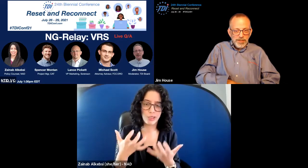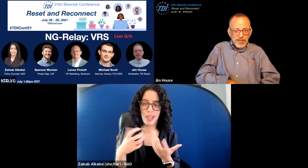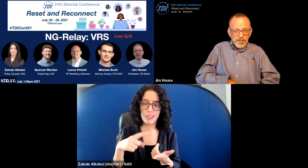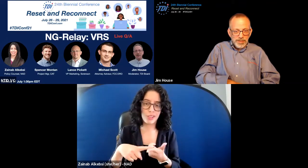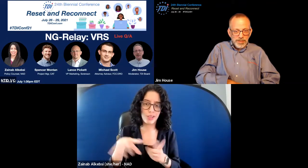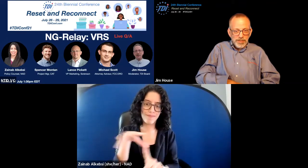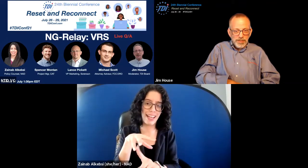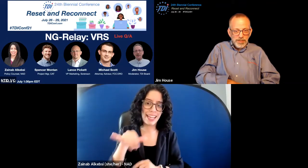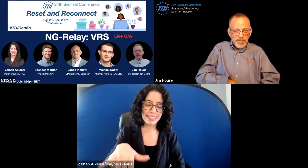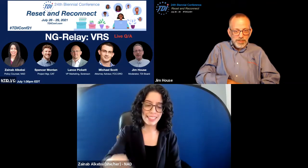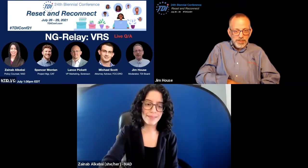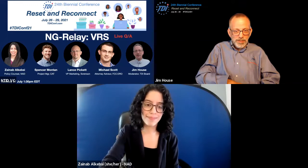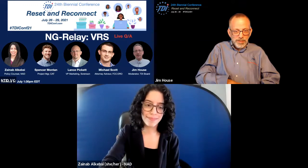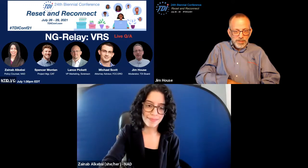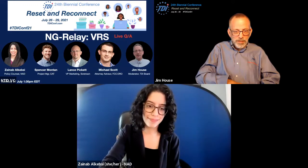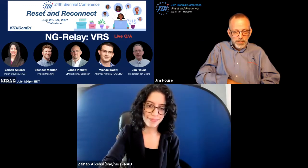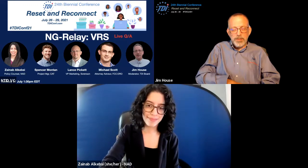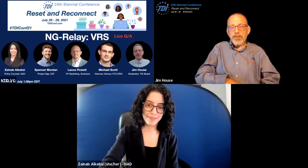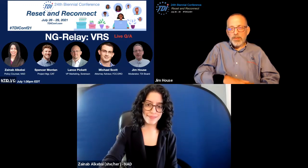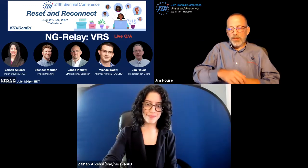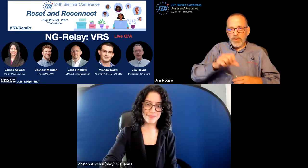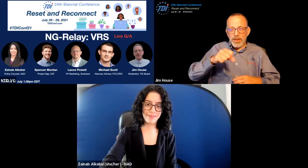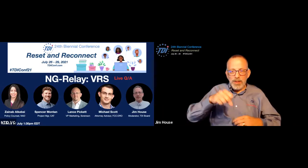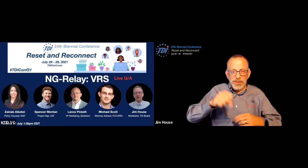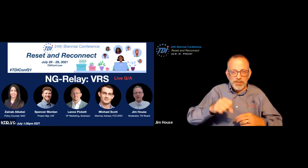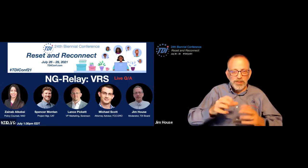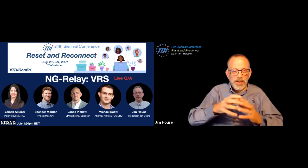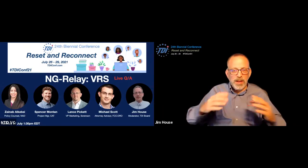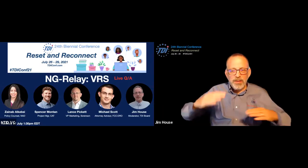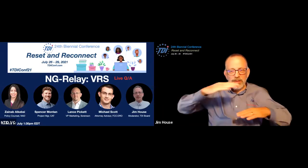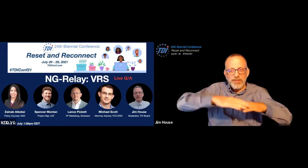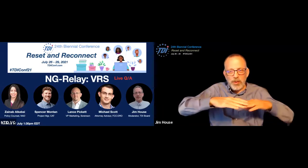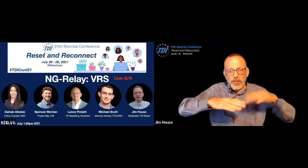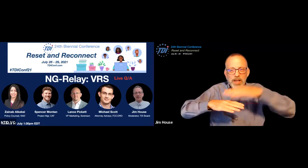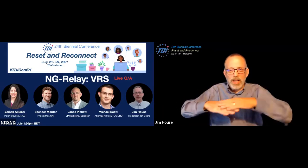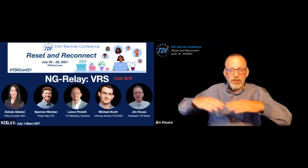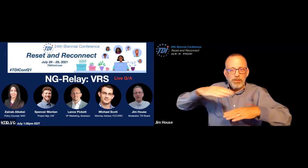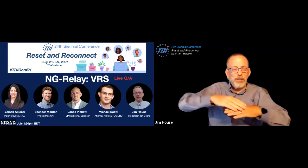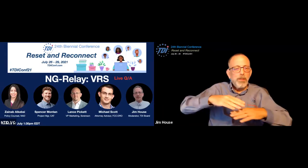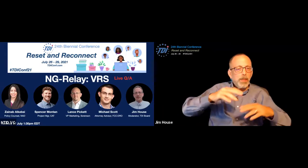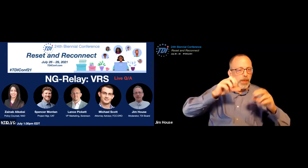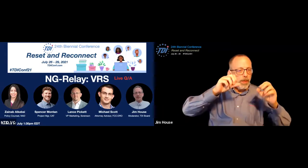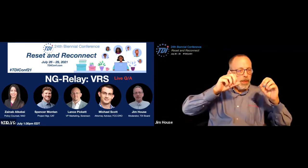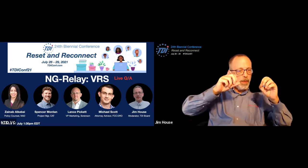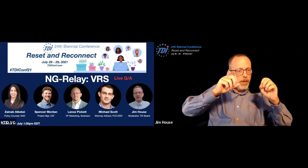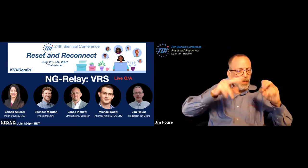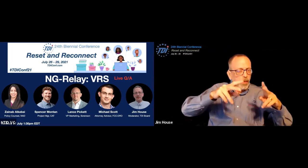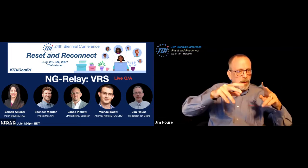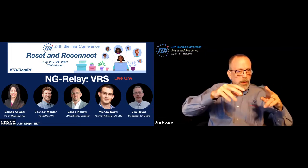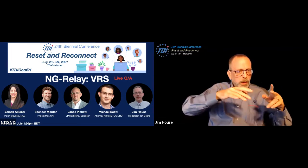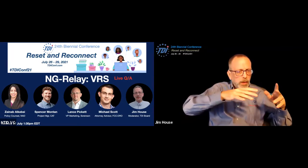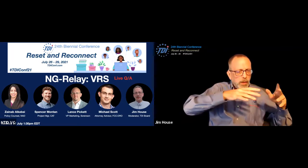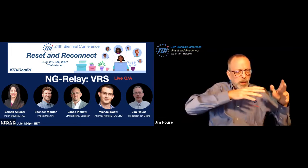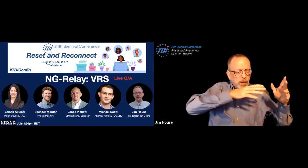of issues in that space. And I just wanted to address that. This is Jim. Yes, there's a lot of